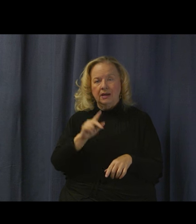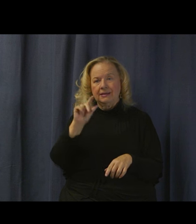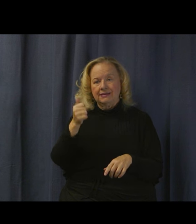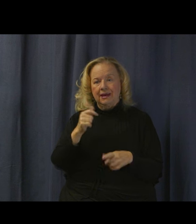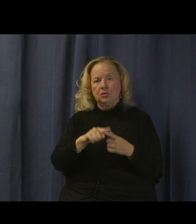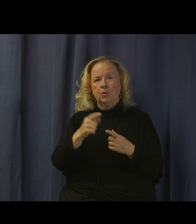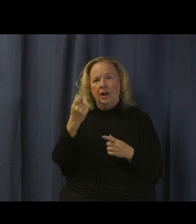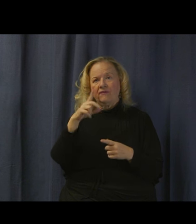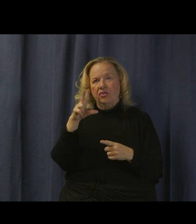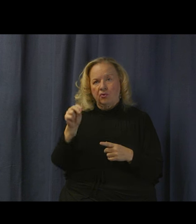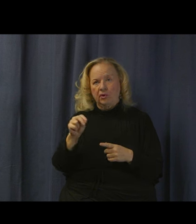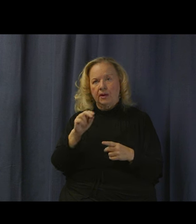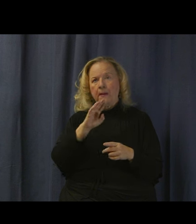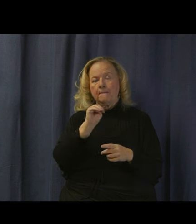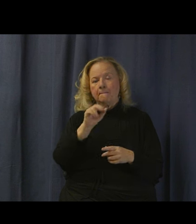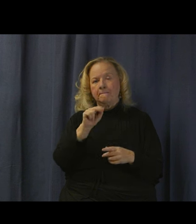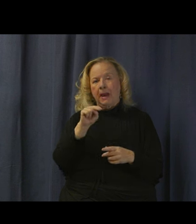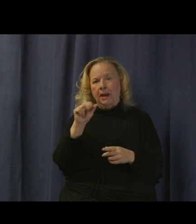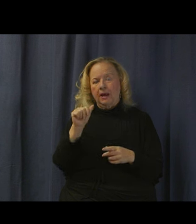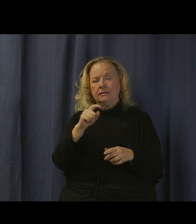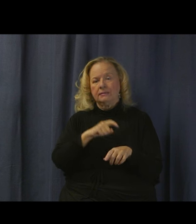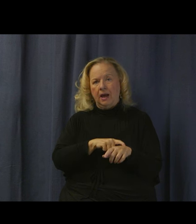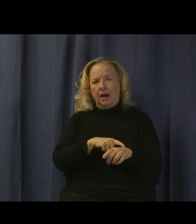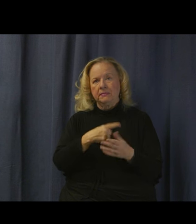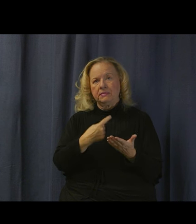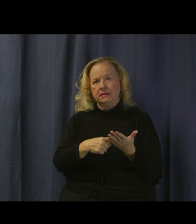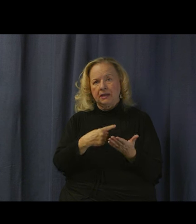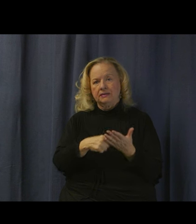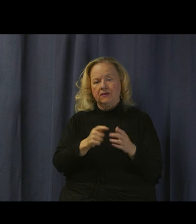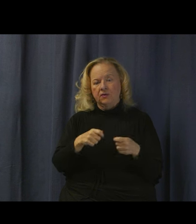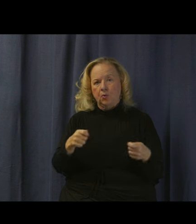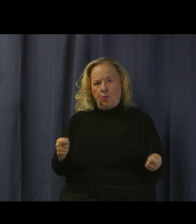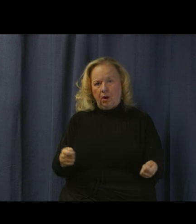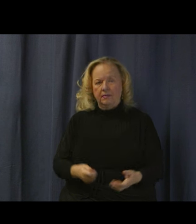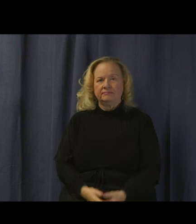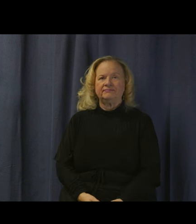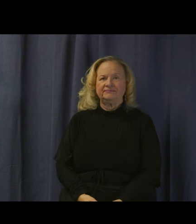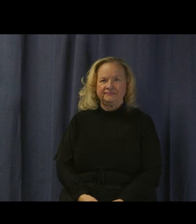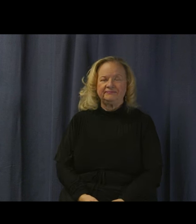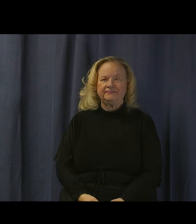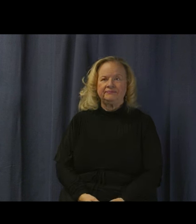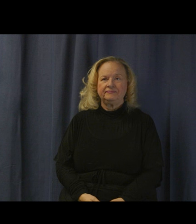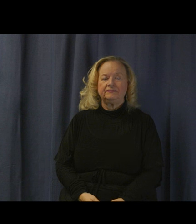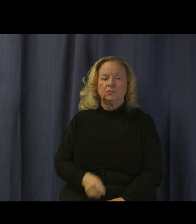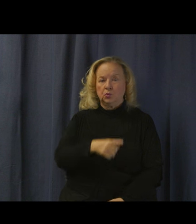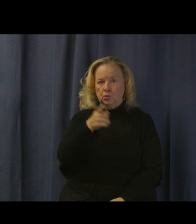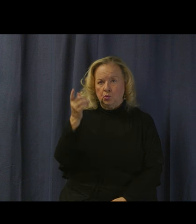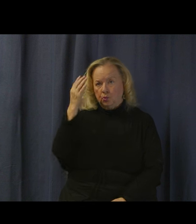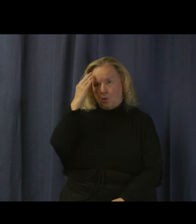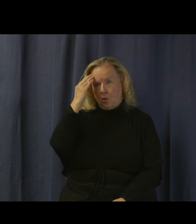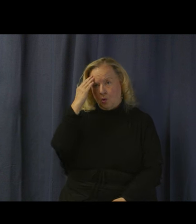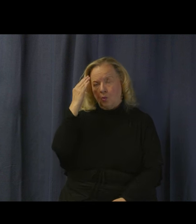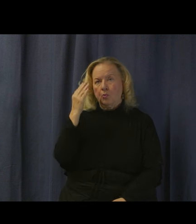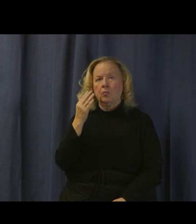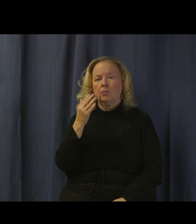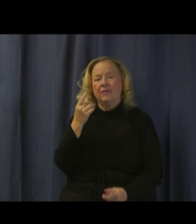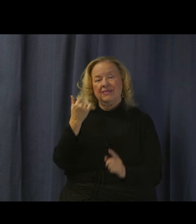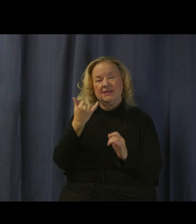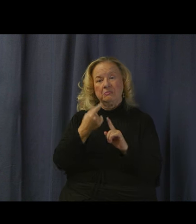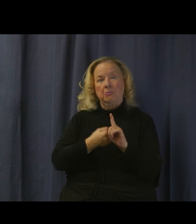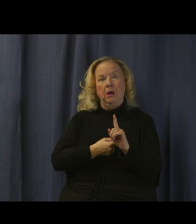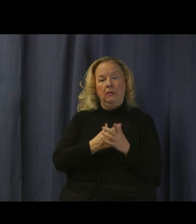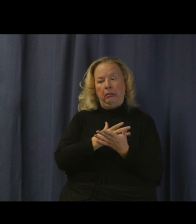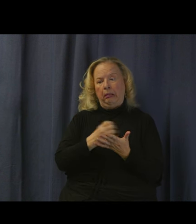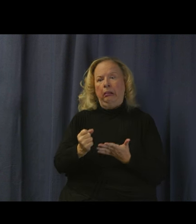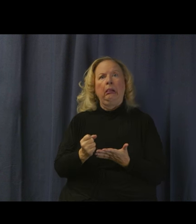time going over the Torah portion. As everyone knows, this month is almost over. We're almost into next year